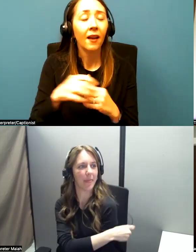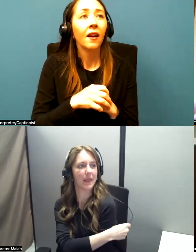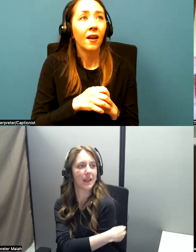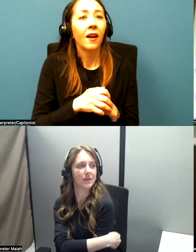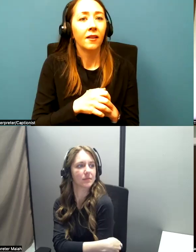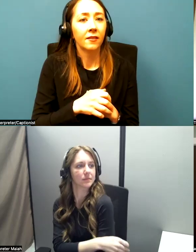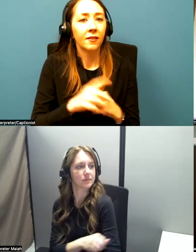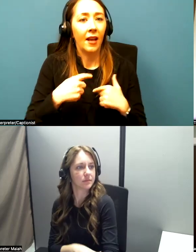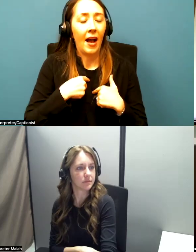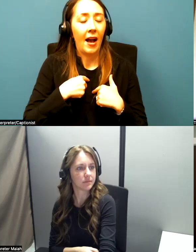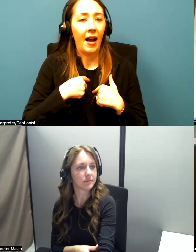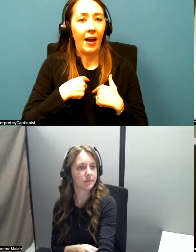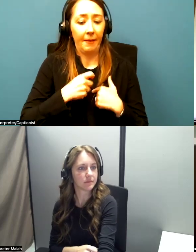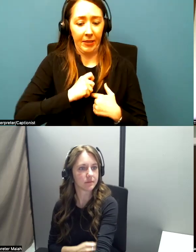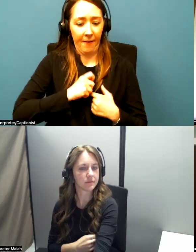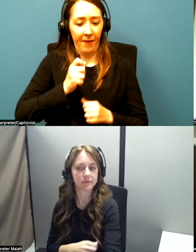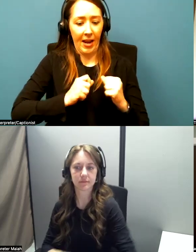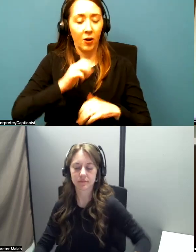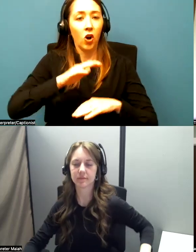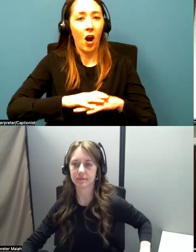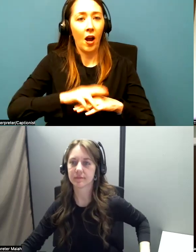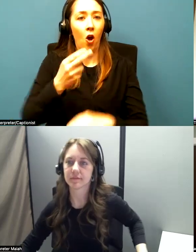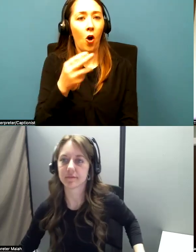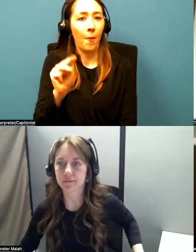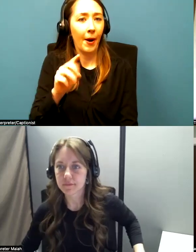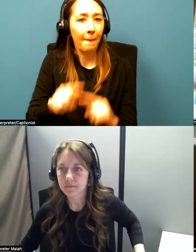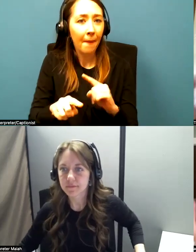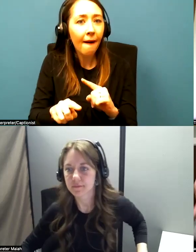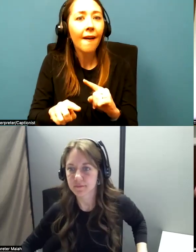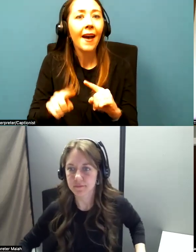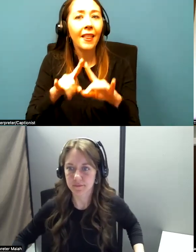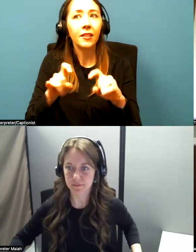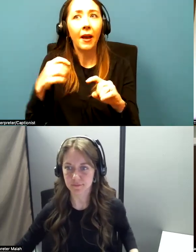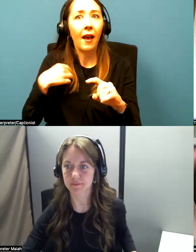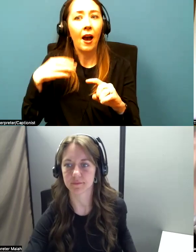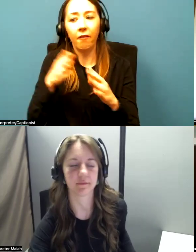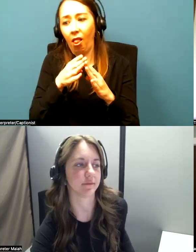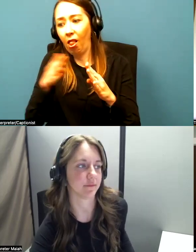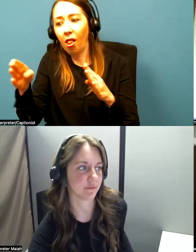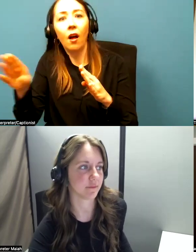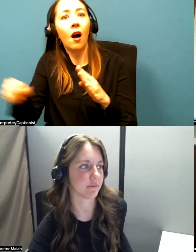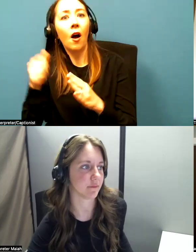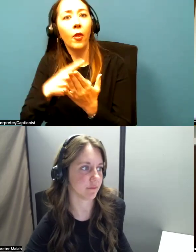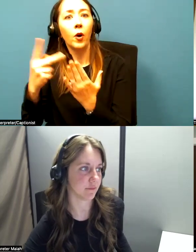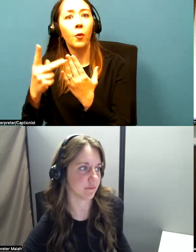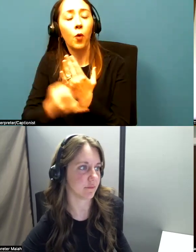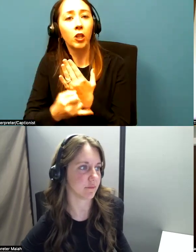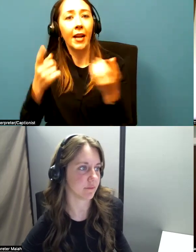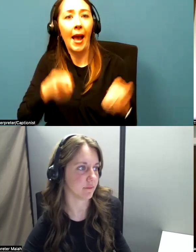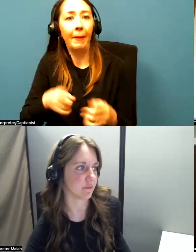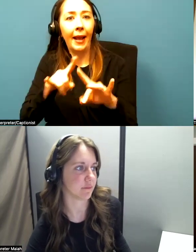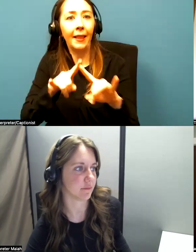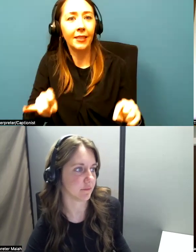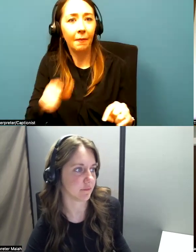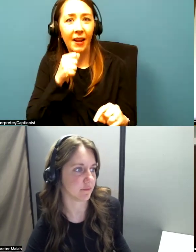because I'm an actor on Hallmark, but I also have this entire other side project going on that not a lot of